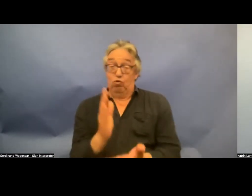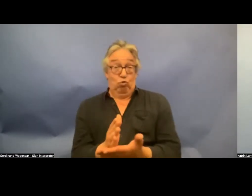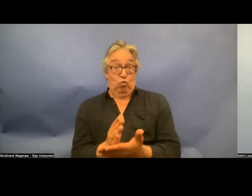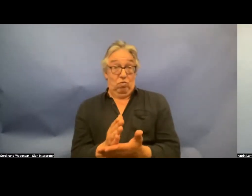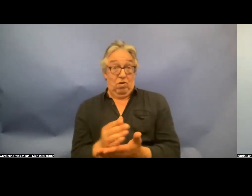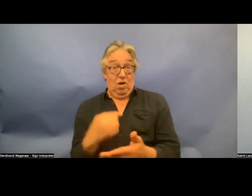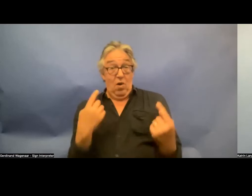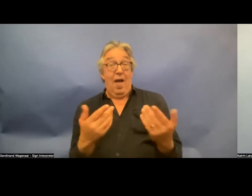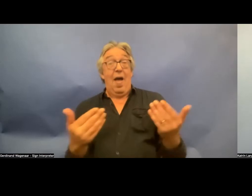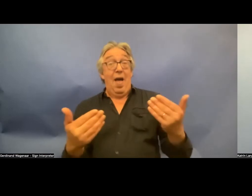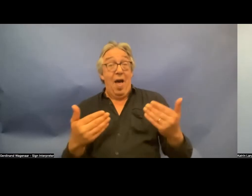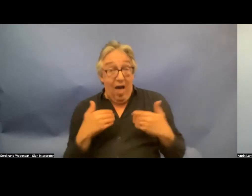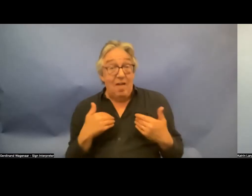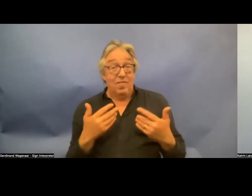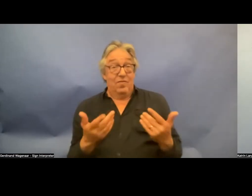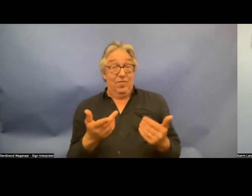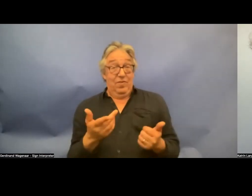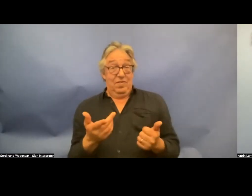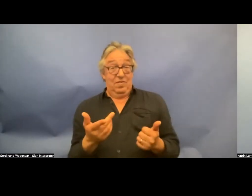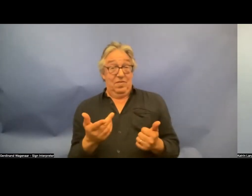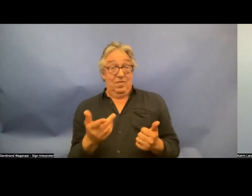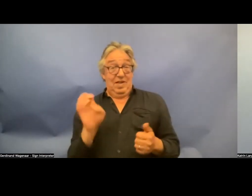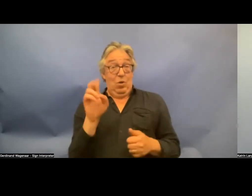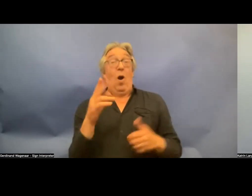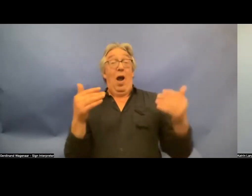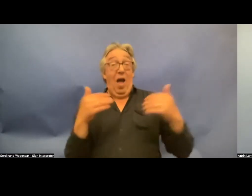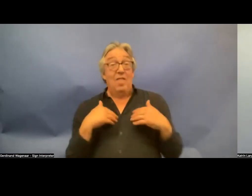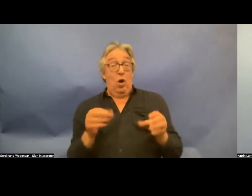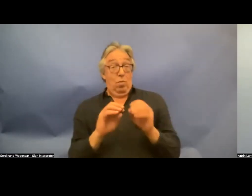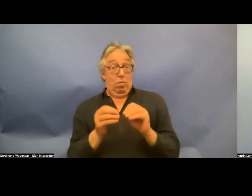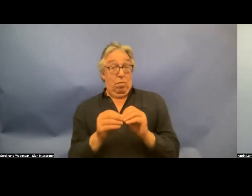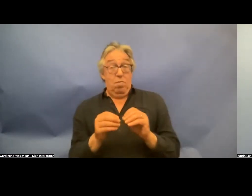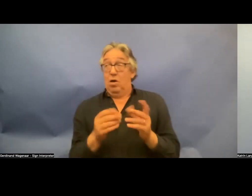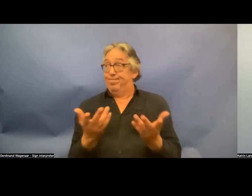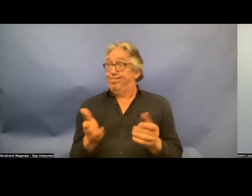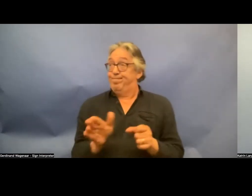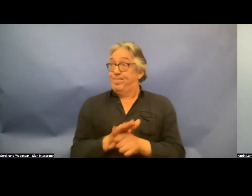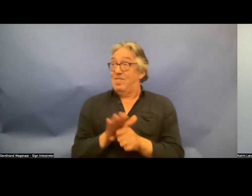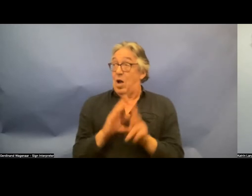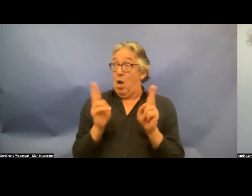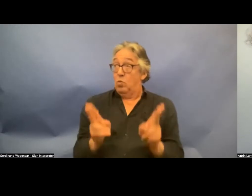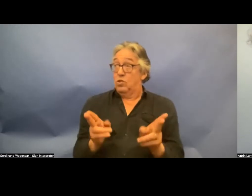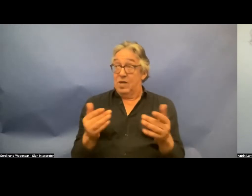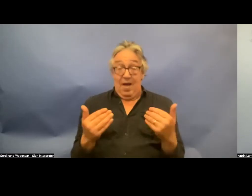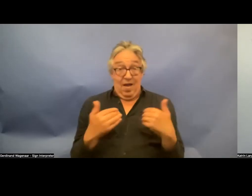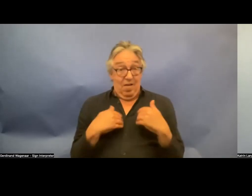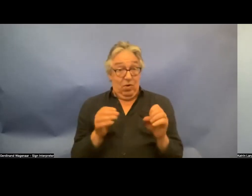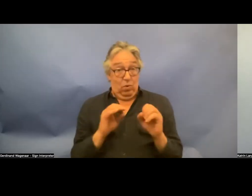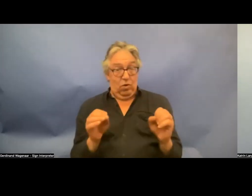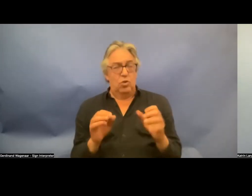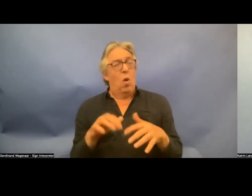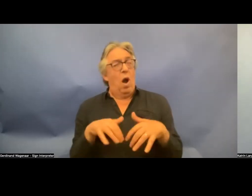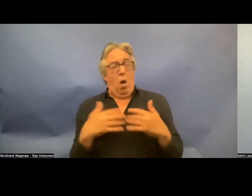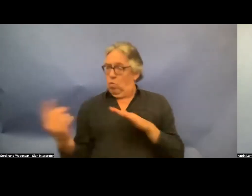We have already housing problems in the European Union. And to get or give them